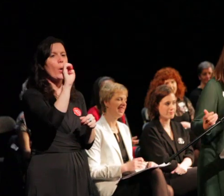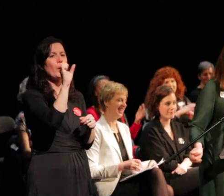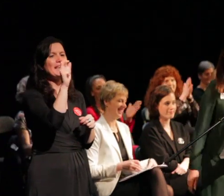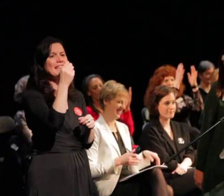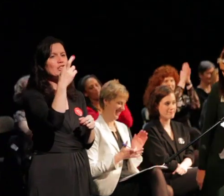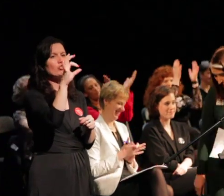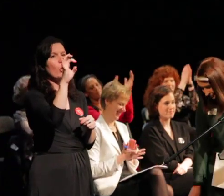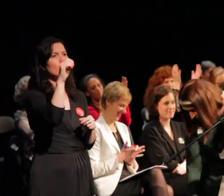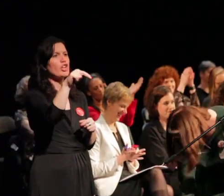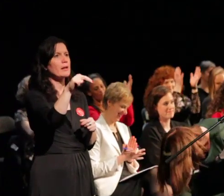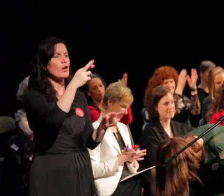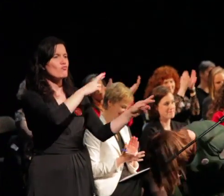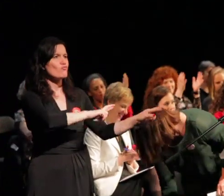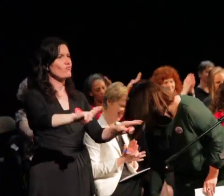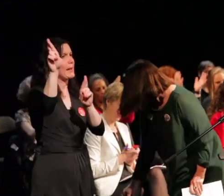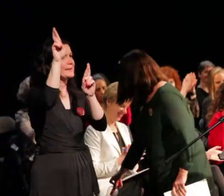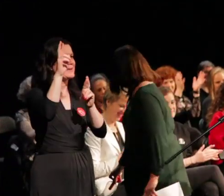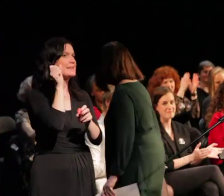rising.